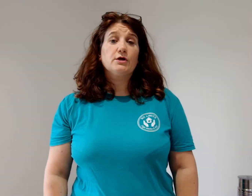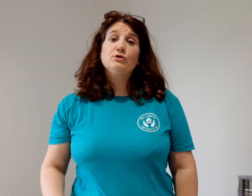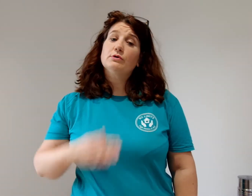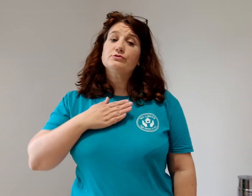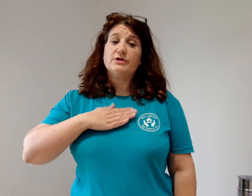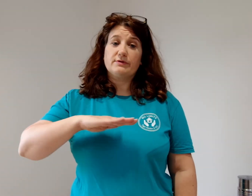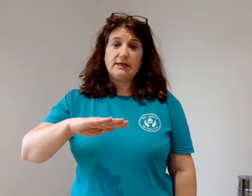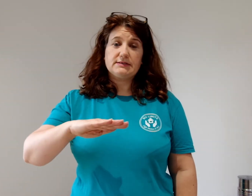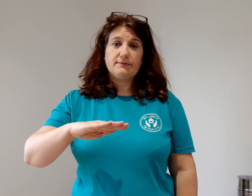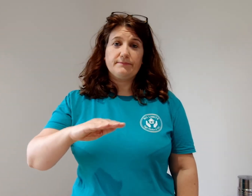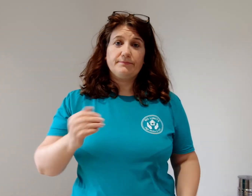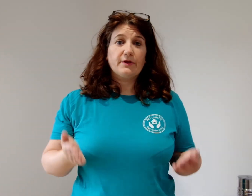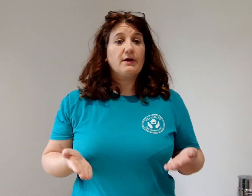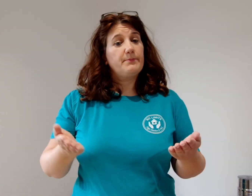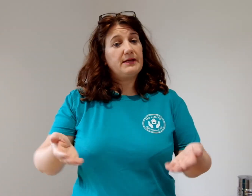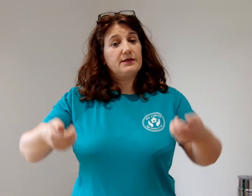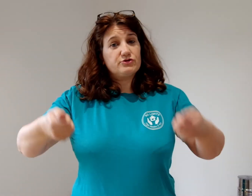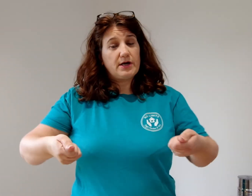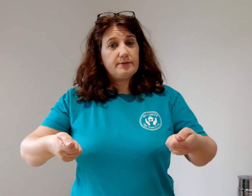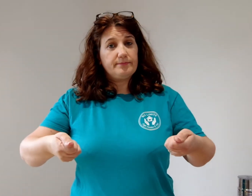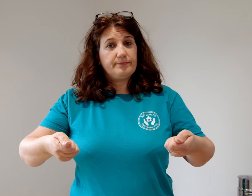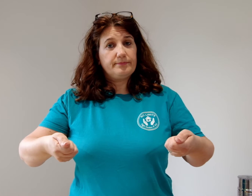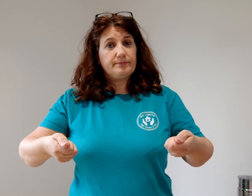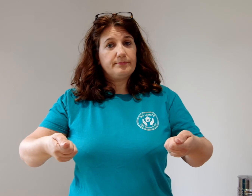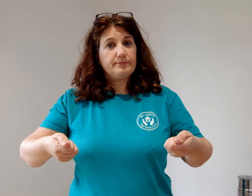You will also need a baking tray,